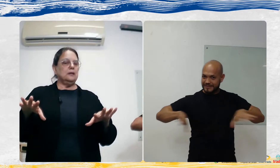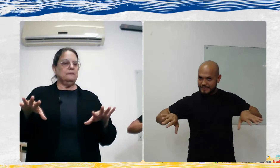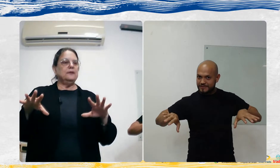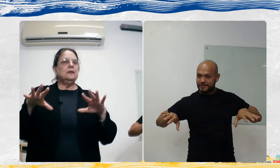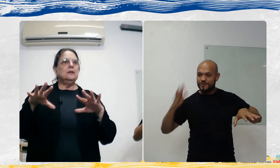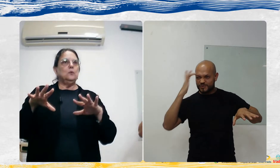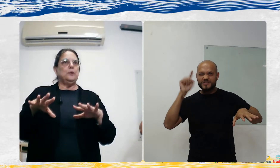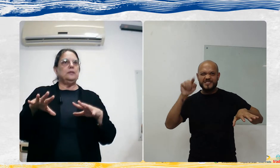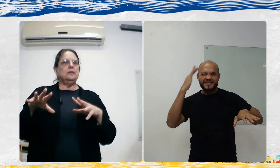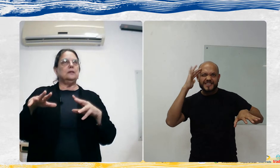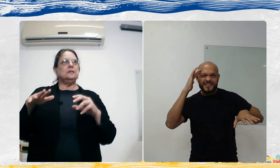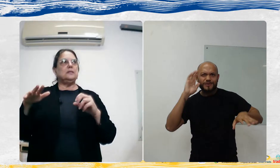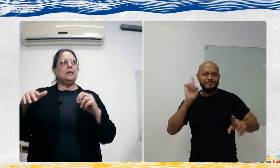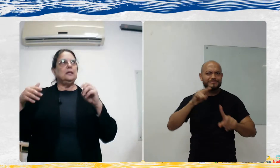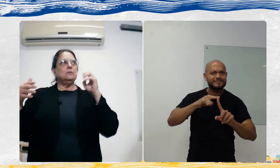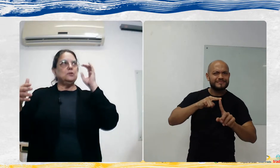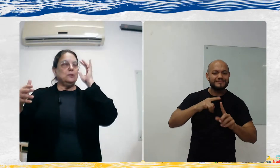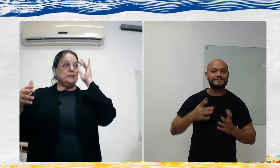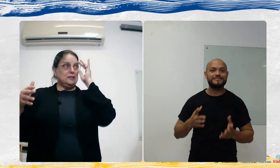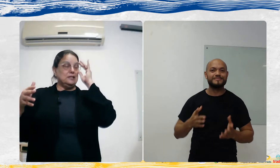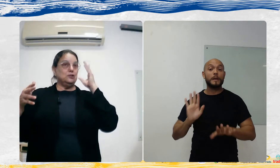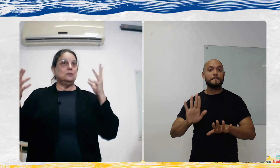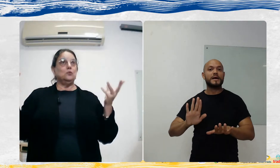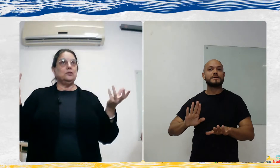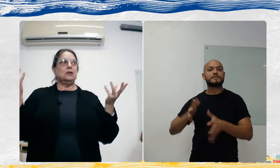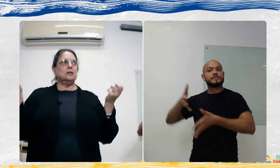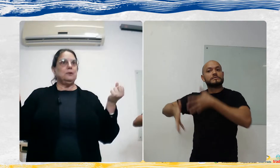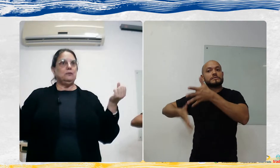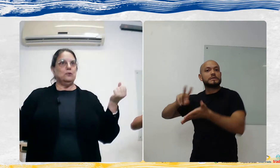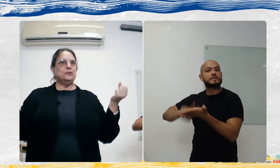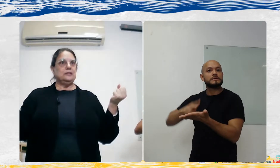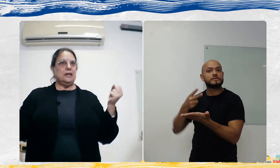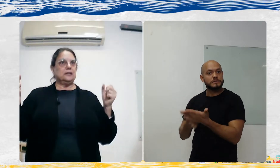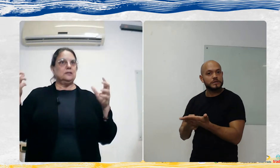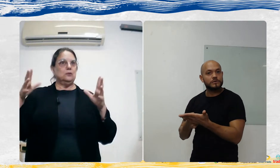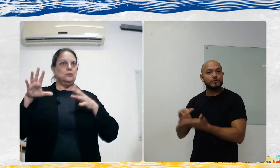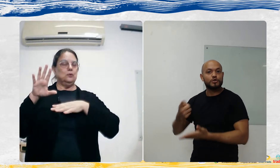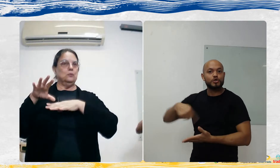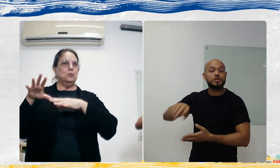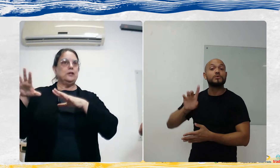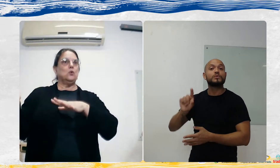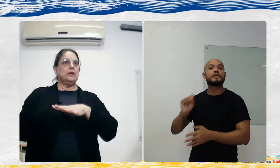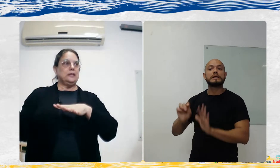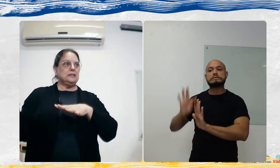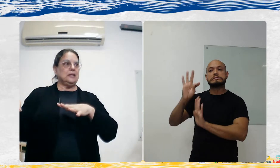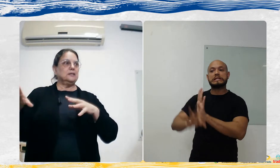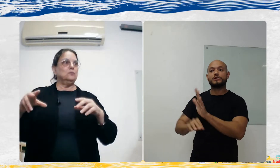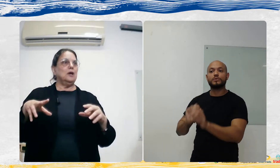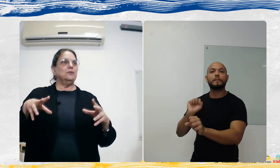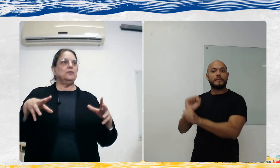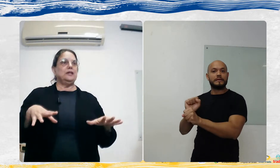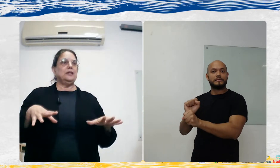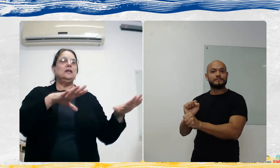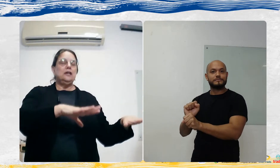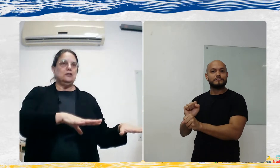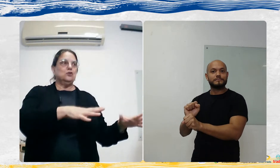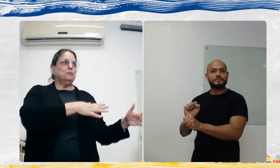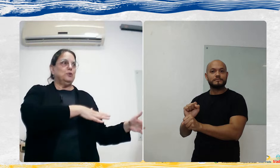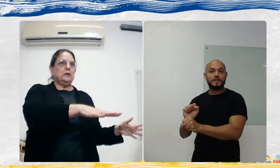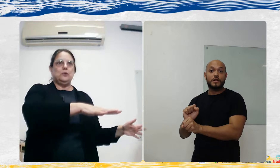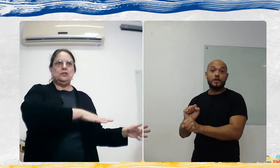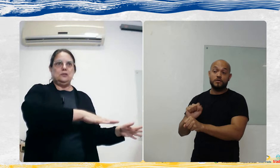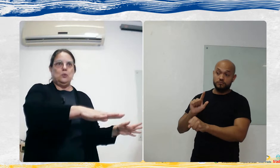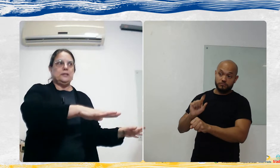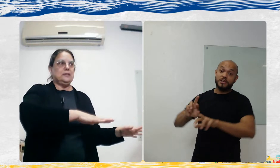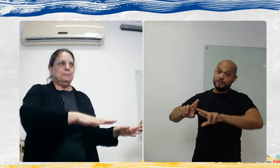point of, with the sign language translation, we're talking about frozen text. So you're recording the text rather than